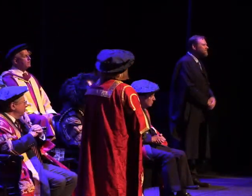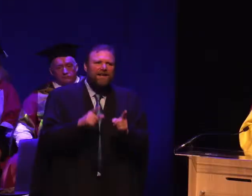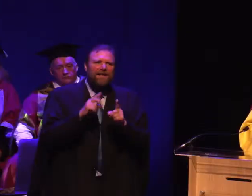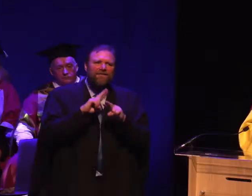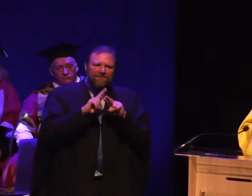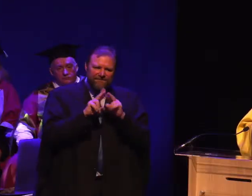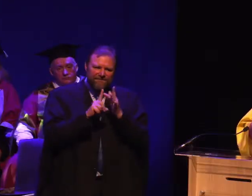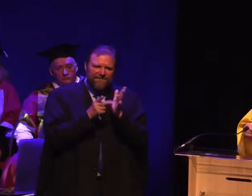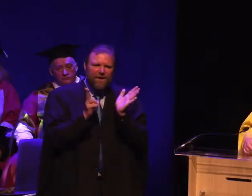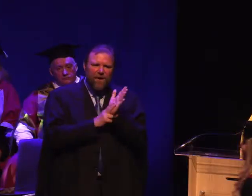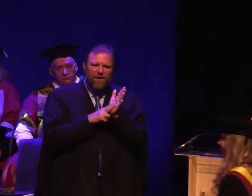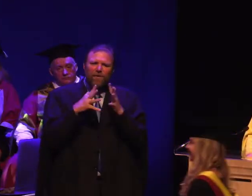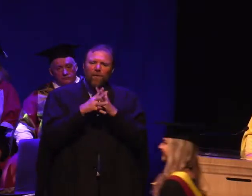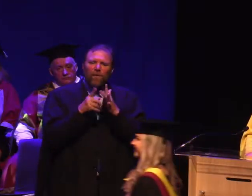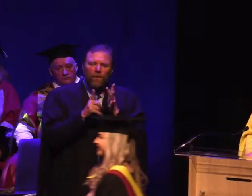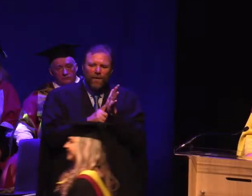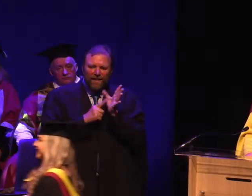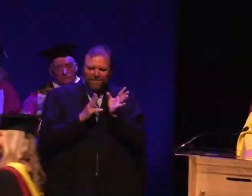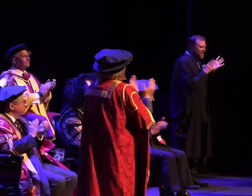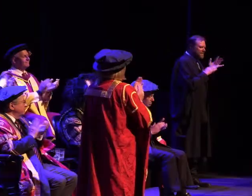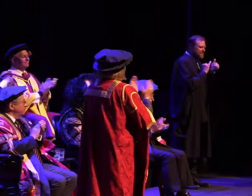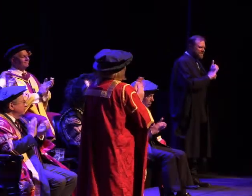Theon Williams.